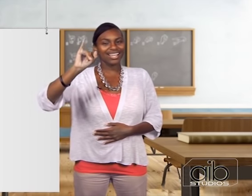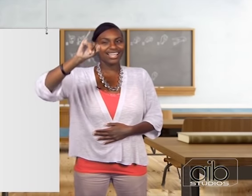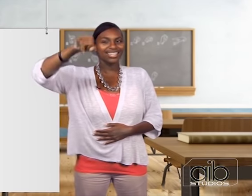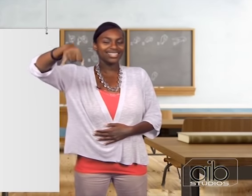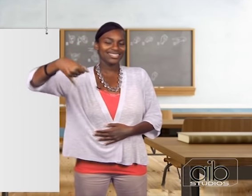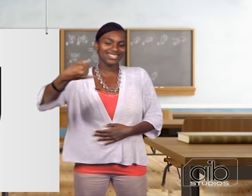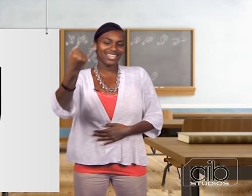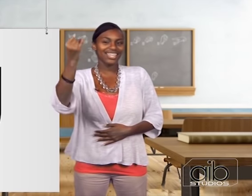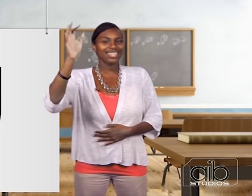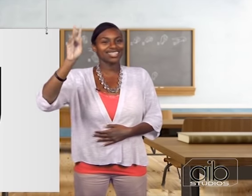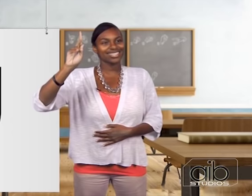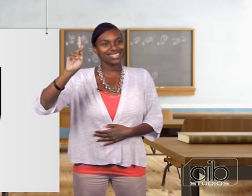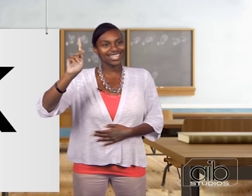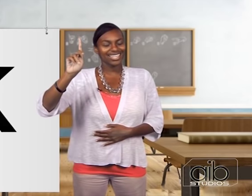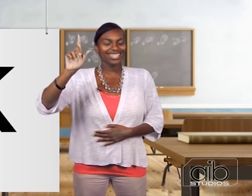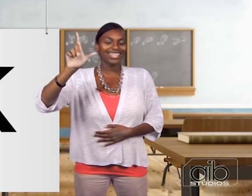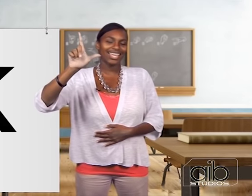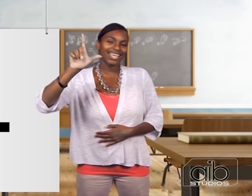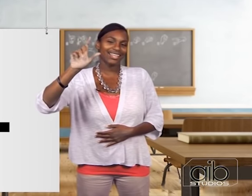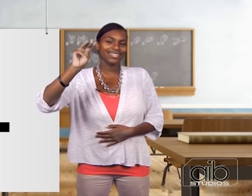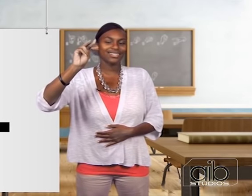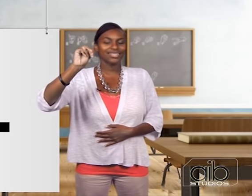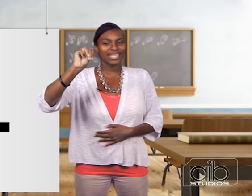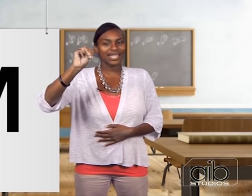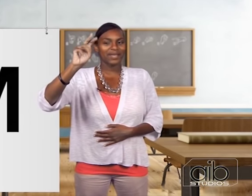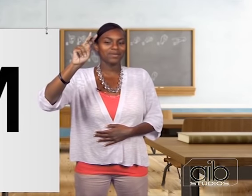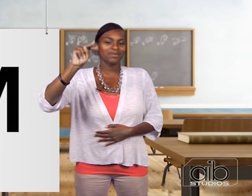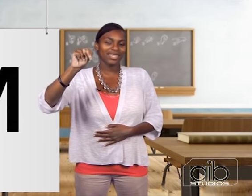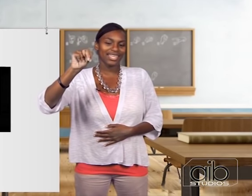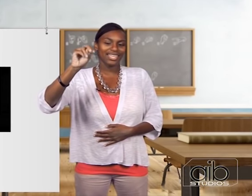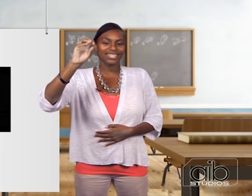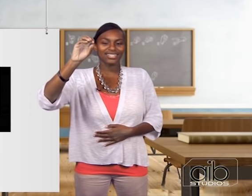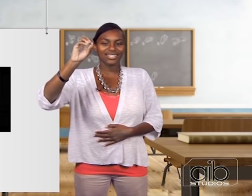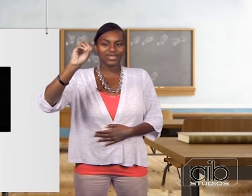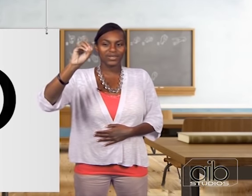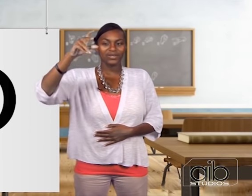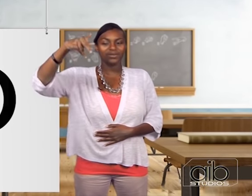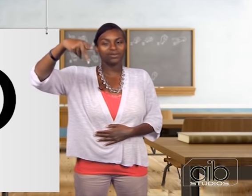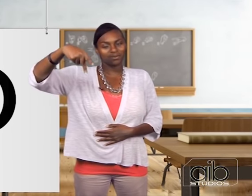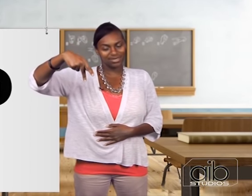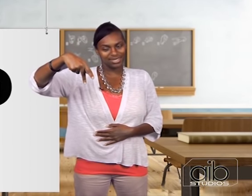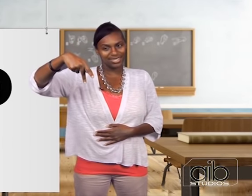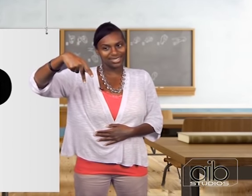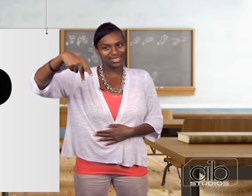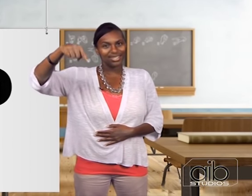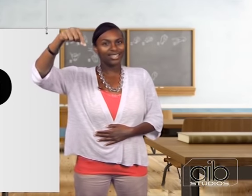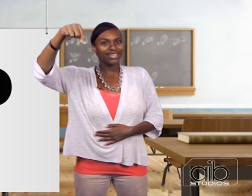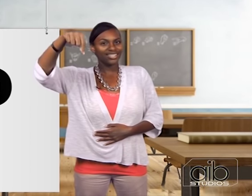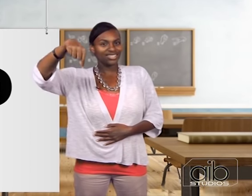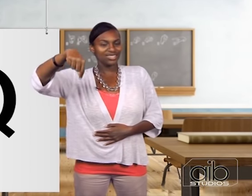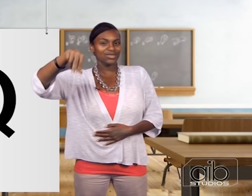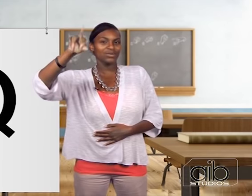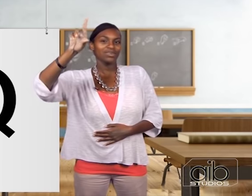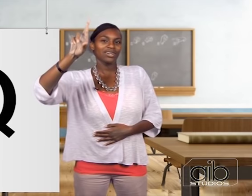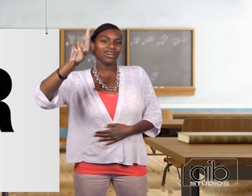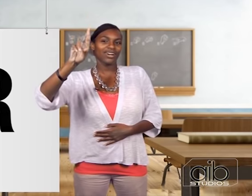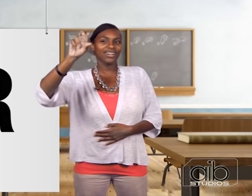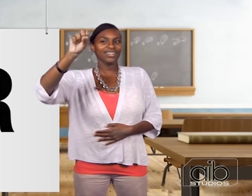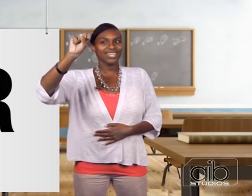I, J, K, L, M, N, O, P, Q, R,